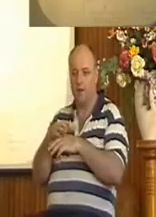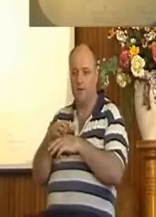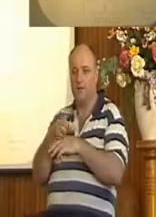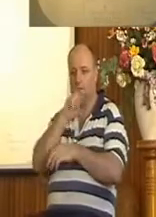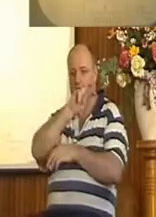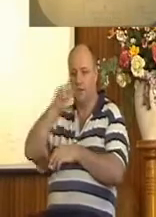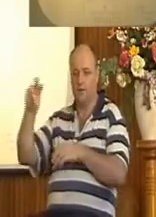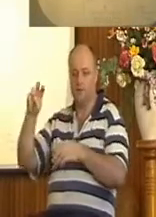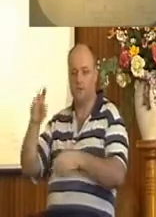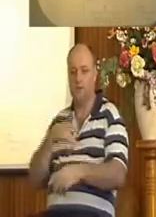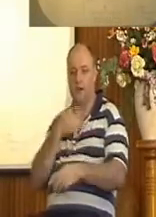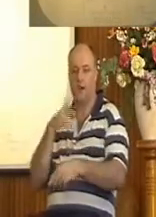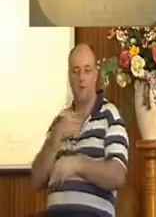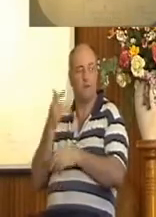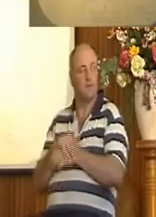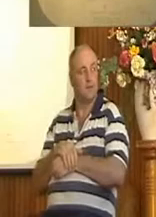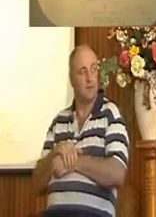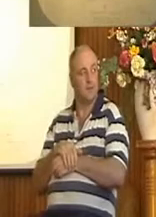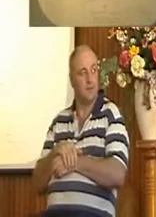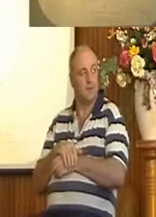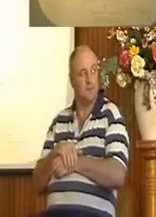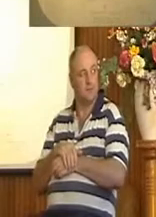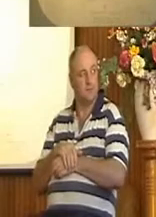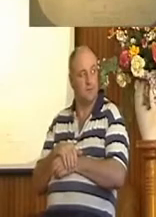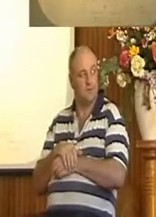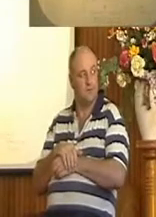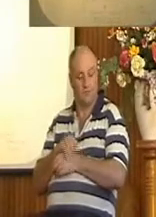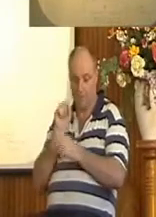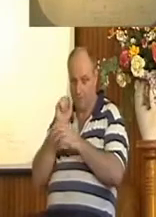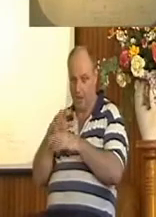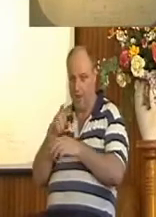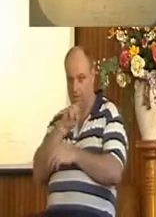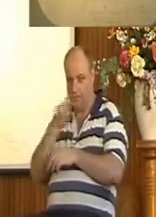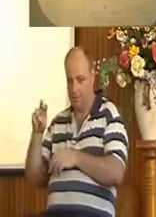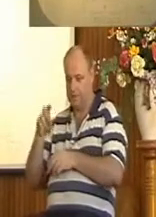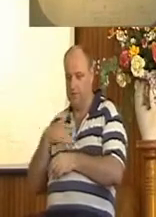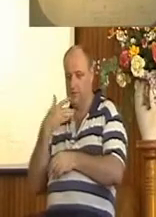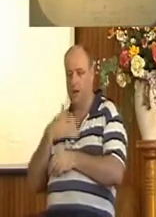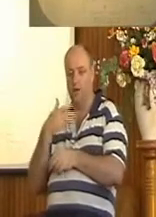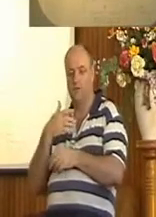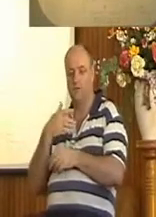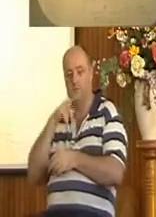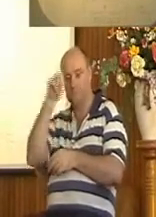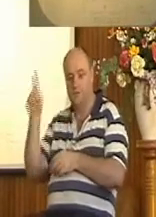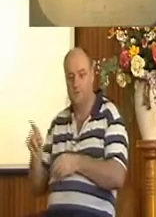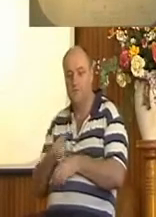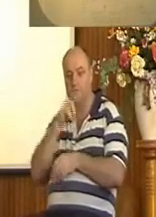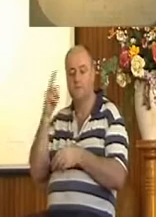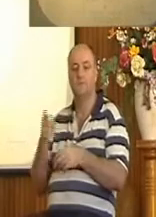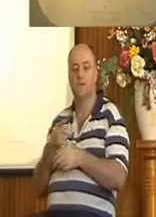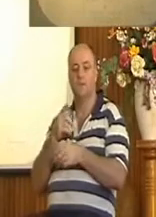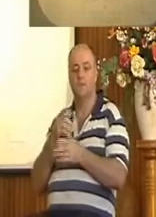life. And it has to be reinvigorated. And it's reinvigorated when it's pumped around